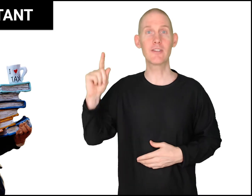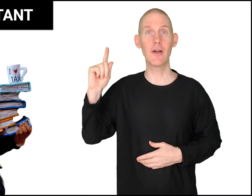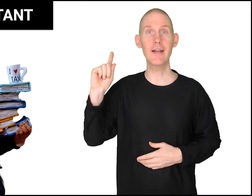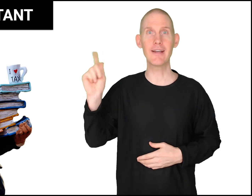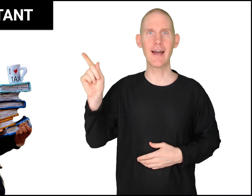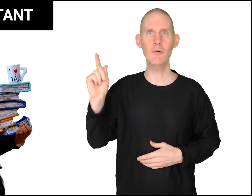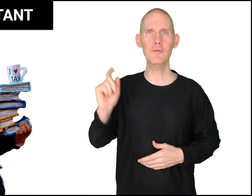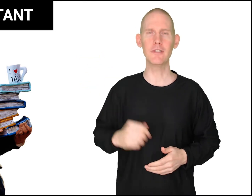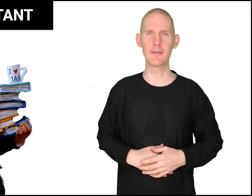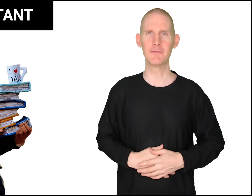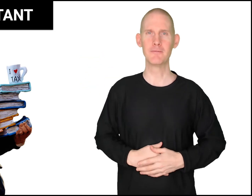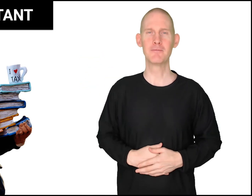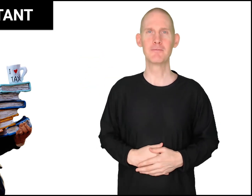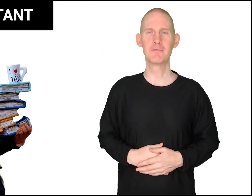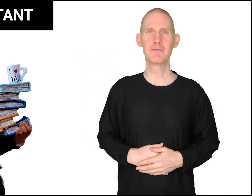sign accountant.